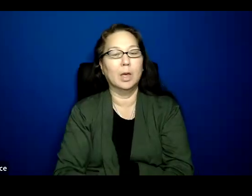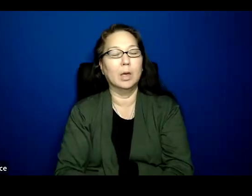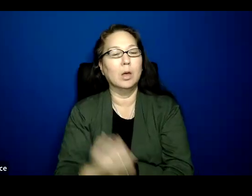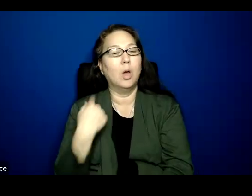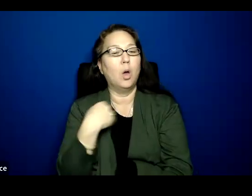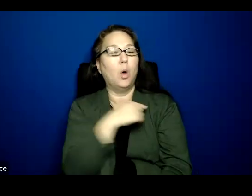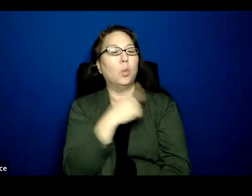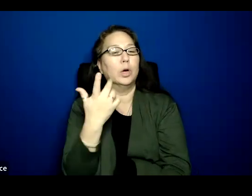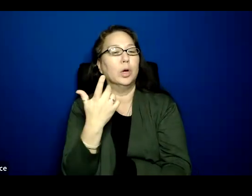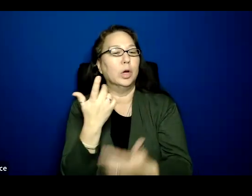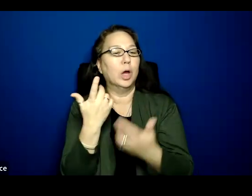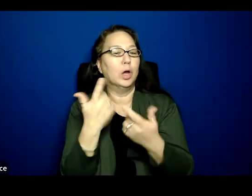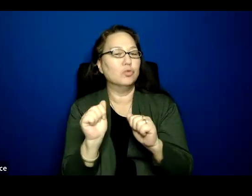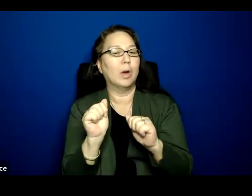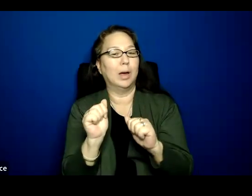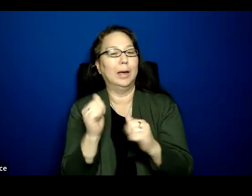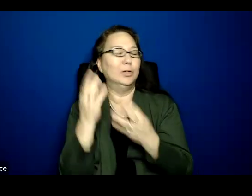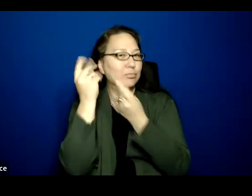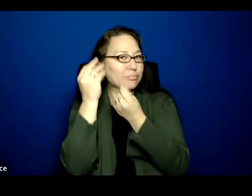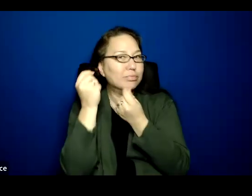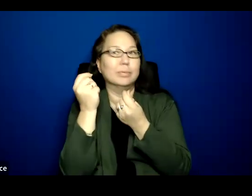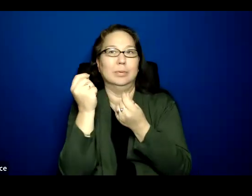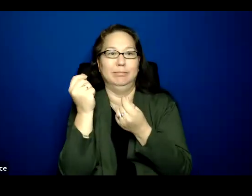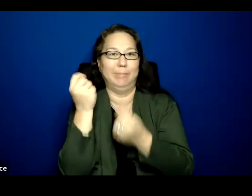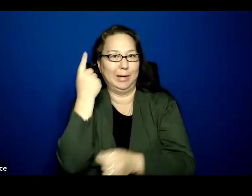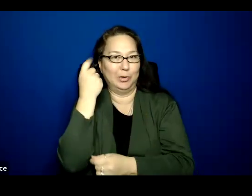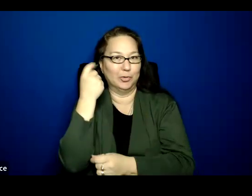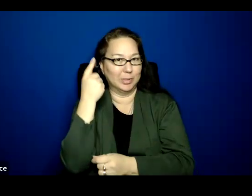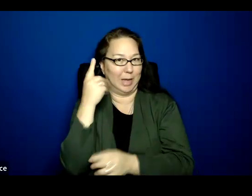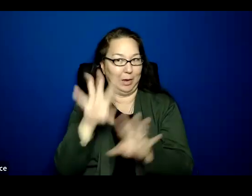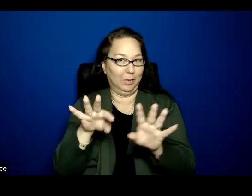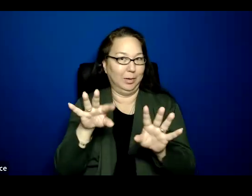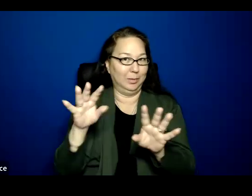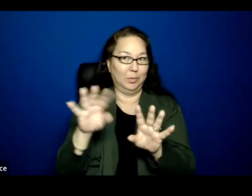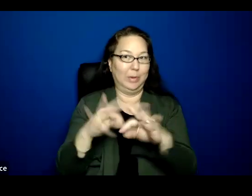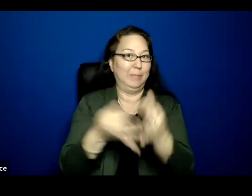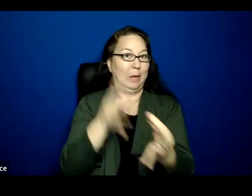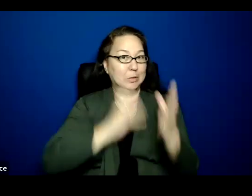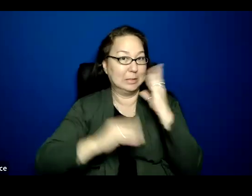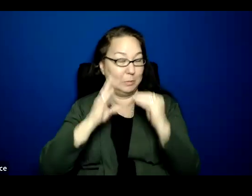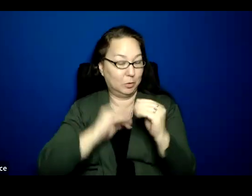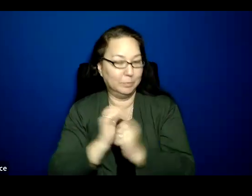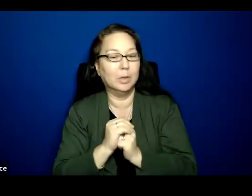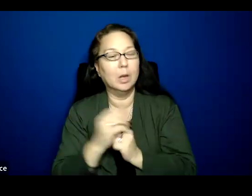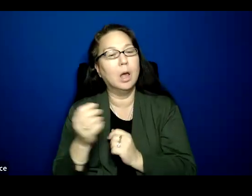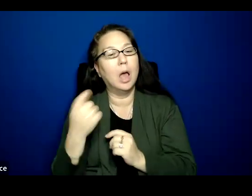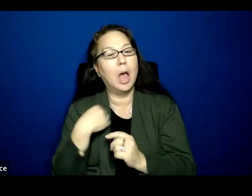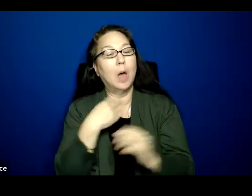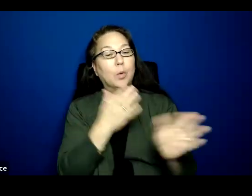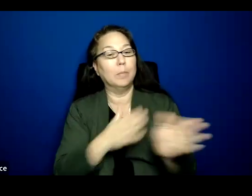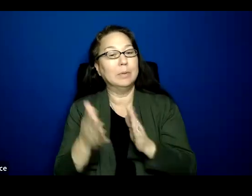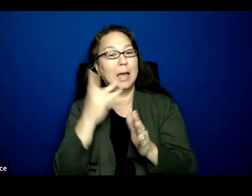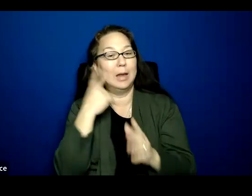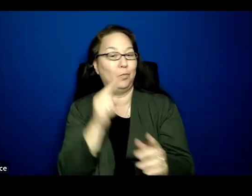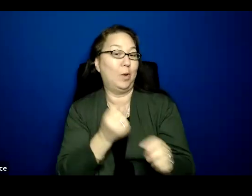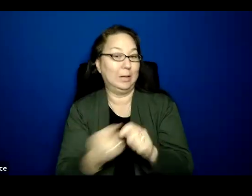embrace that through the IEP process. So for this year and as we plan for next year, we want to make sure, and I've emphasized the